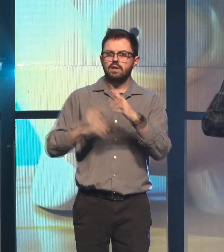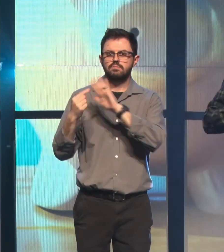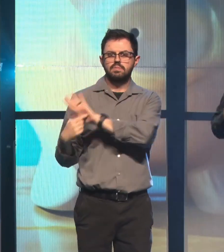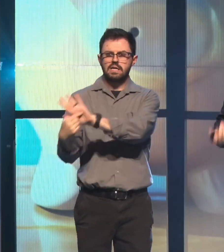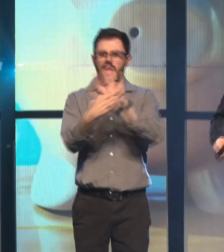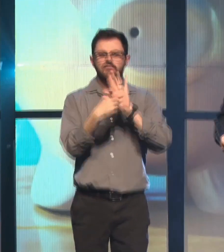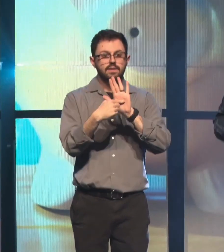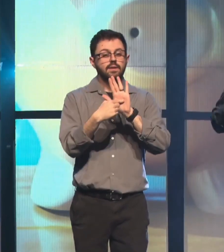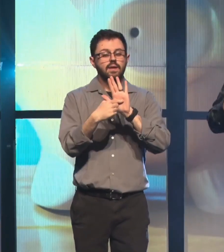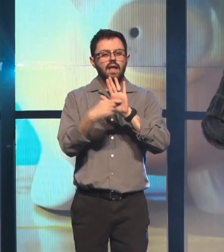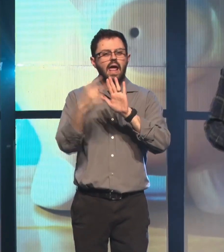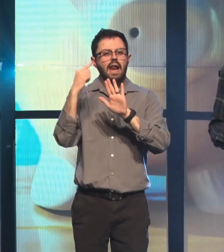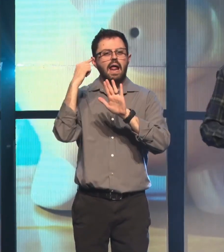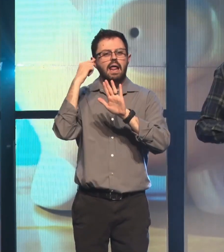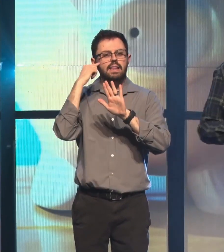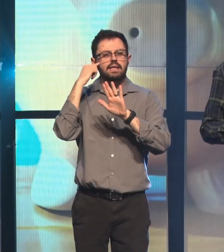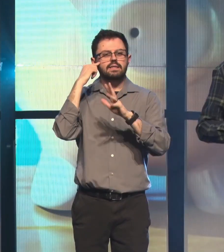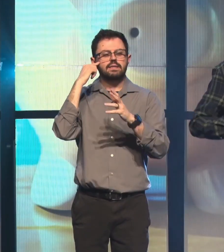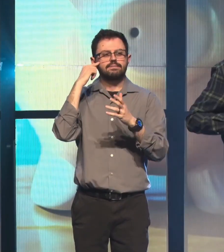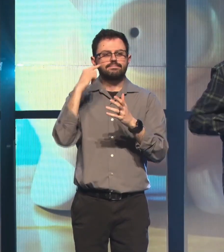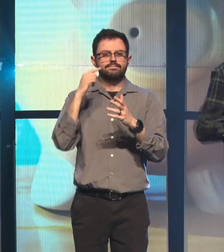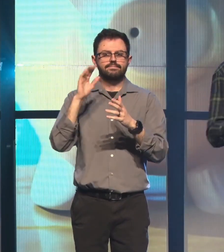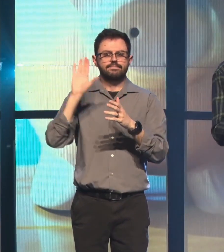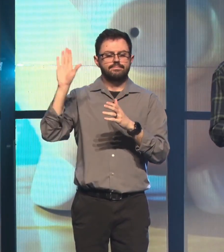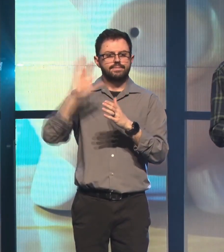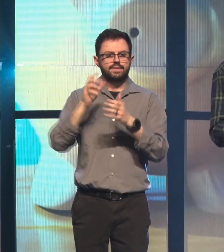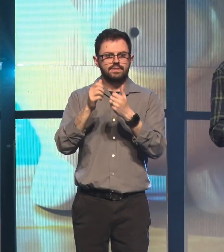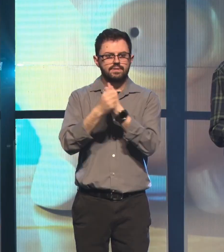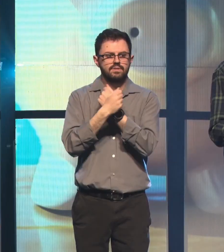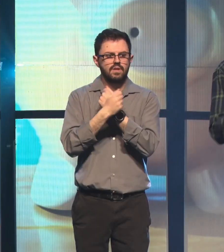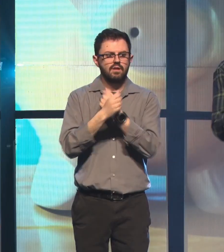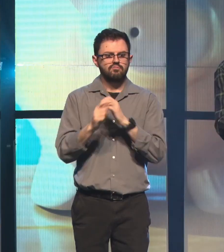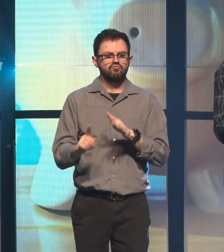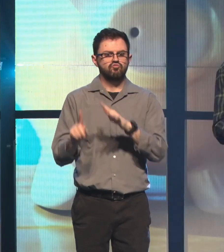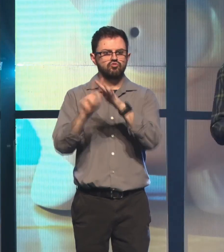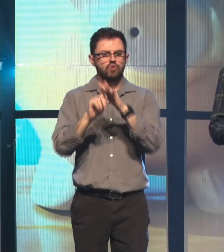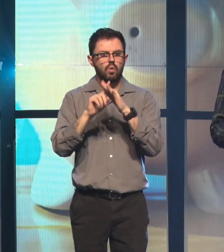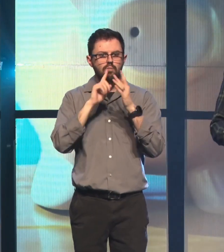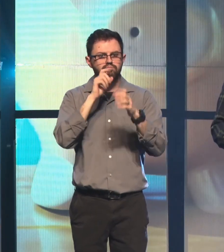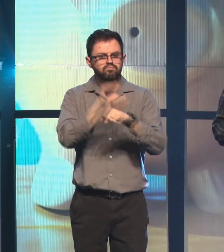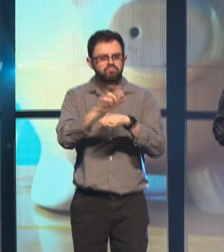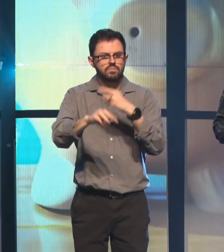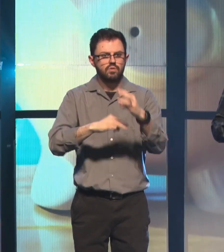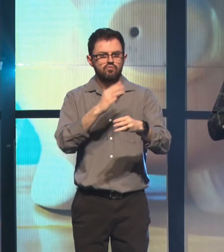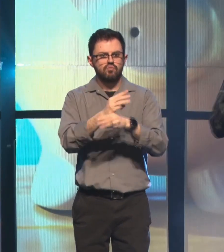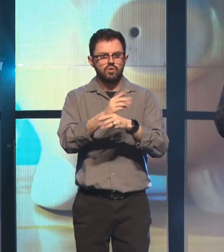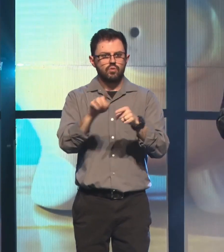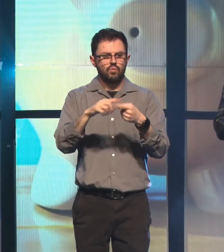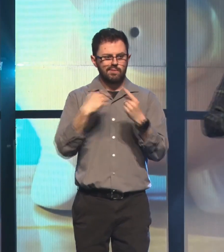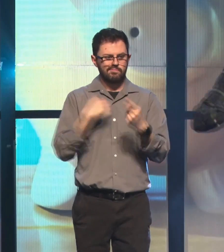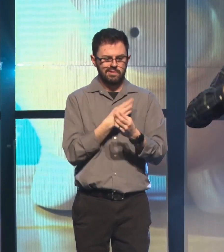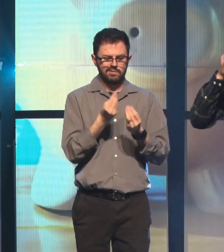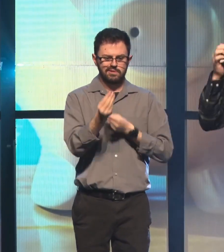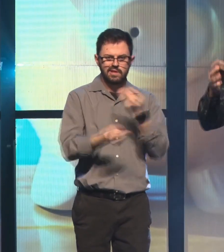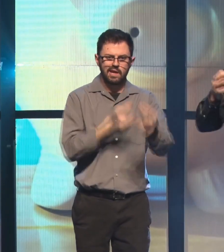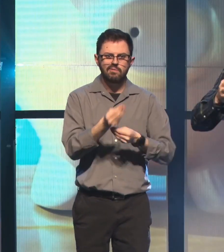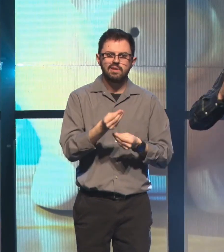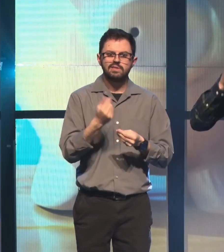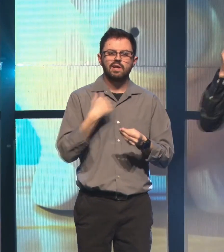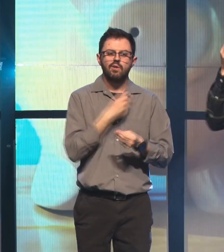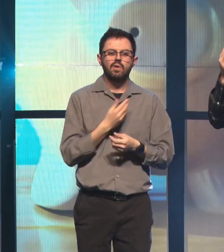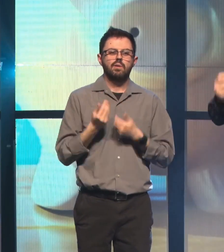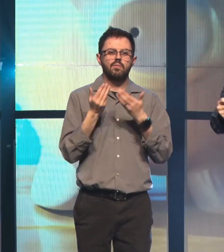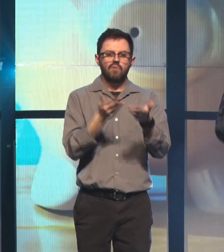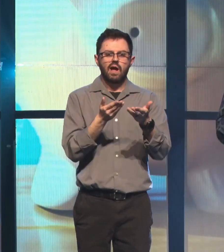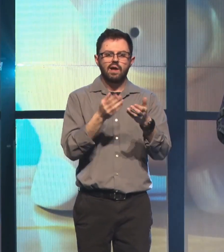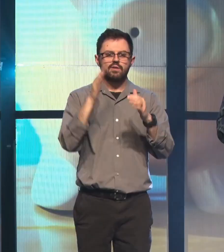is made manifest in our world when we are generous. Is a tangible expression, and we bring hope, and we bring joy, and